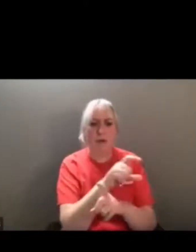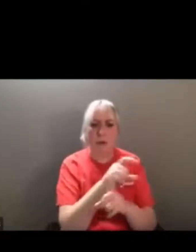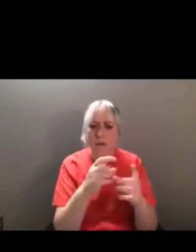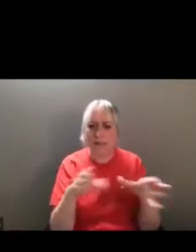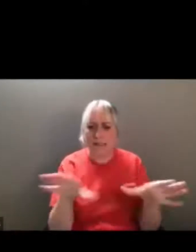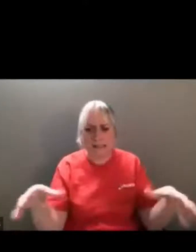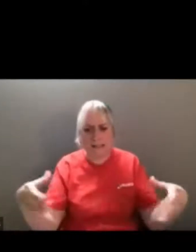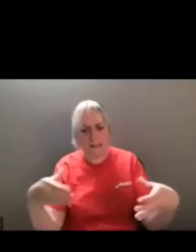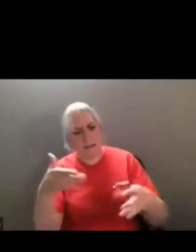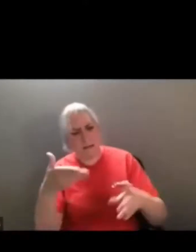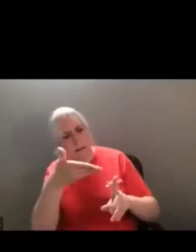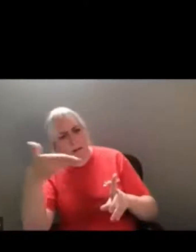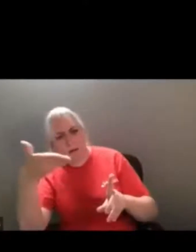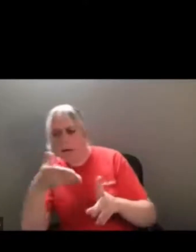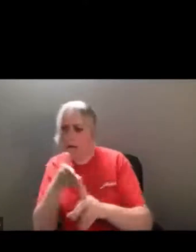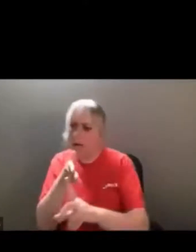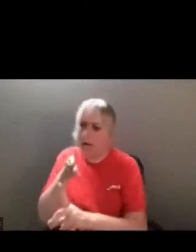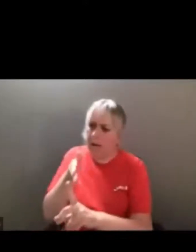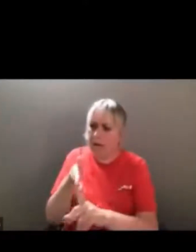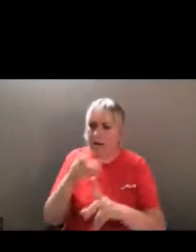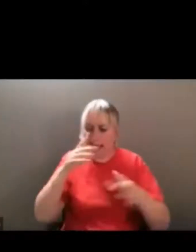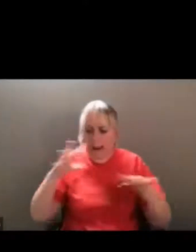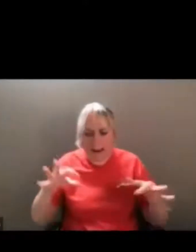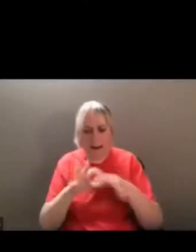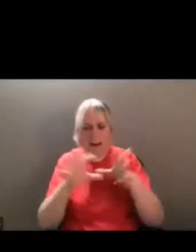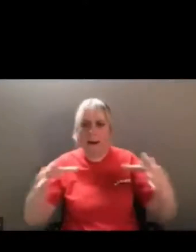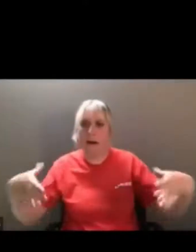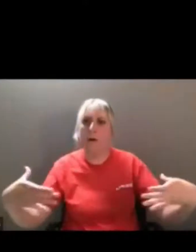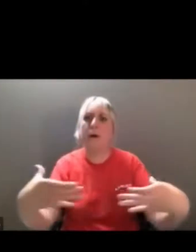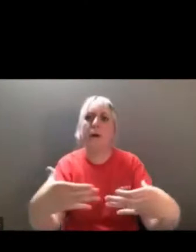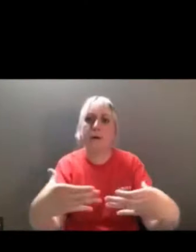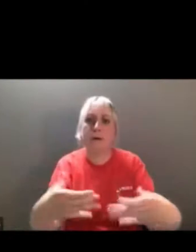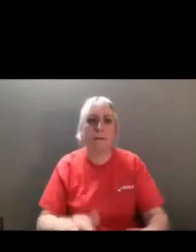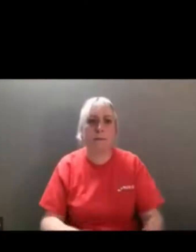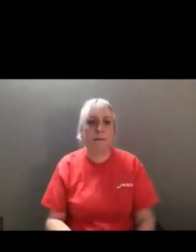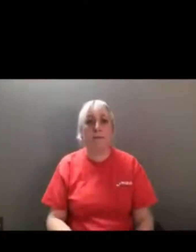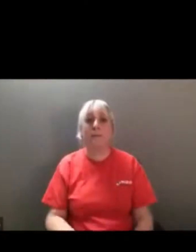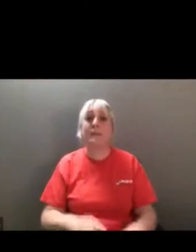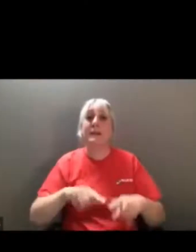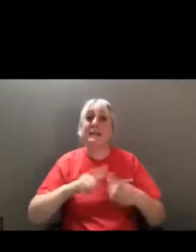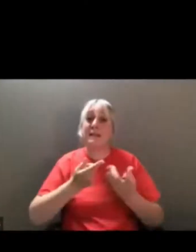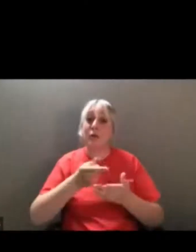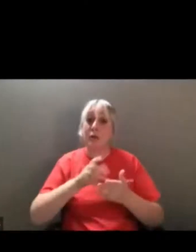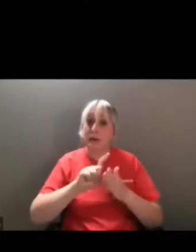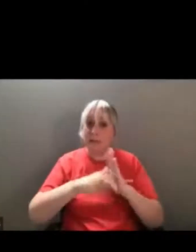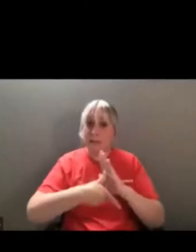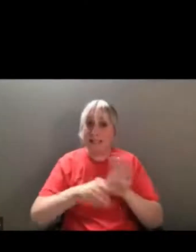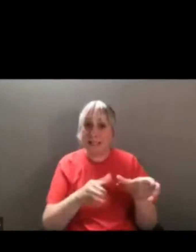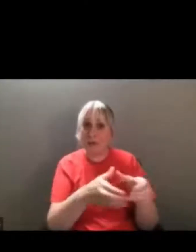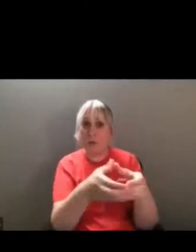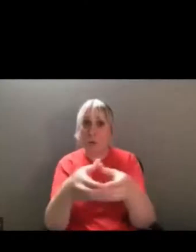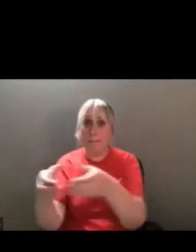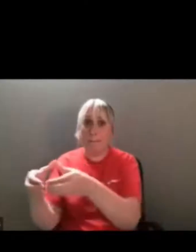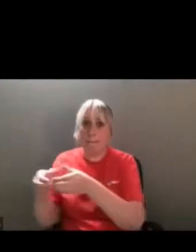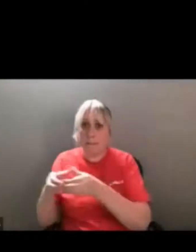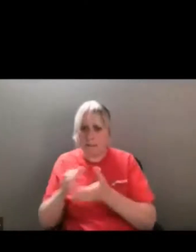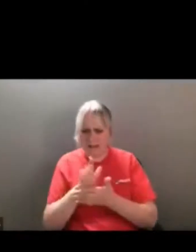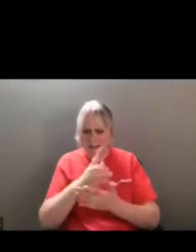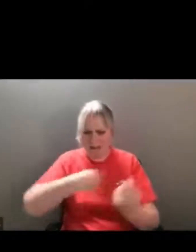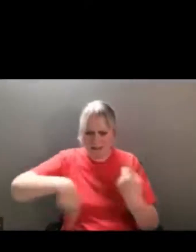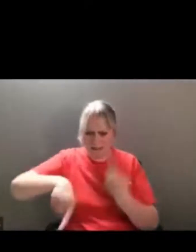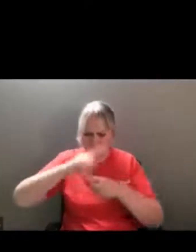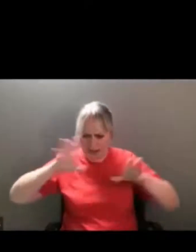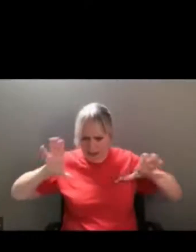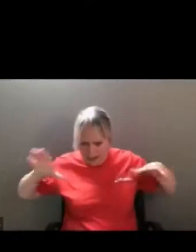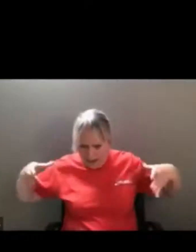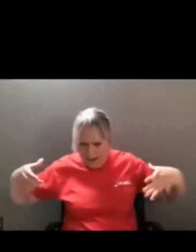shared barriers experienced across impairment groups gives people the potential to join together in greater numbers with greater shared power.